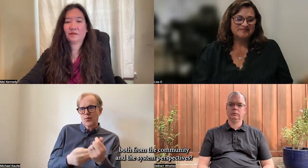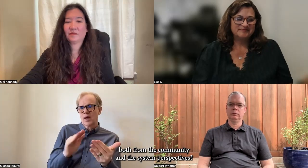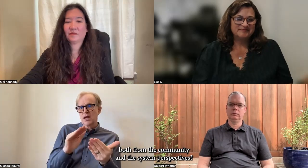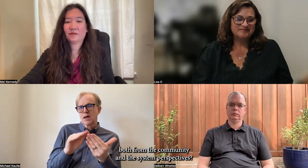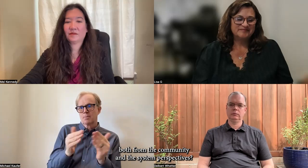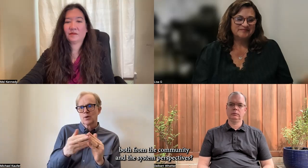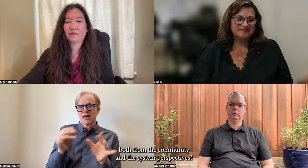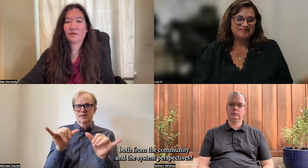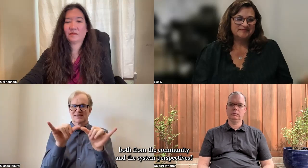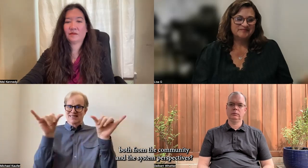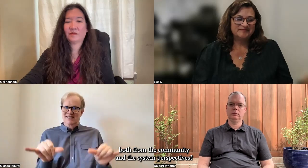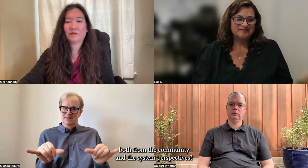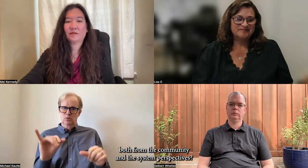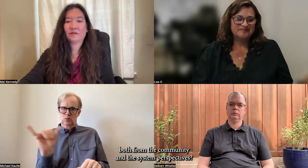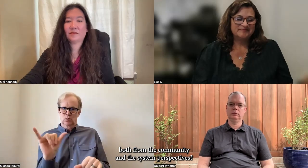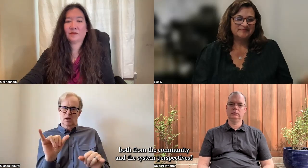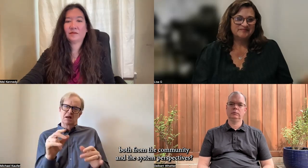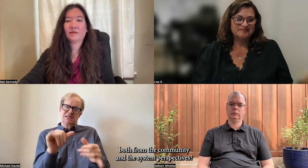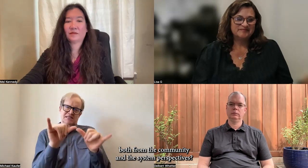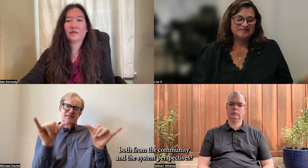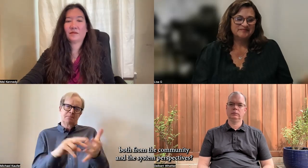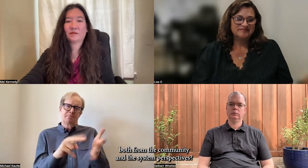both from the community and the system perspectives?